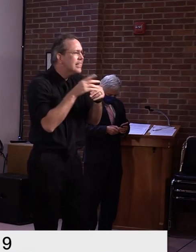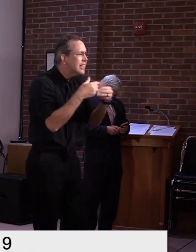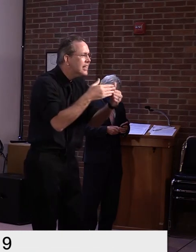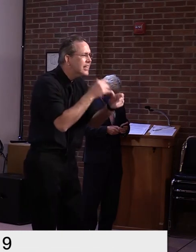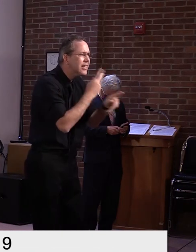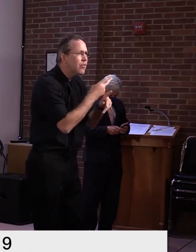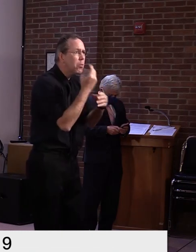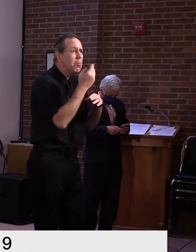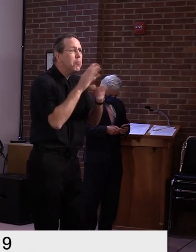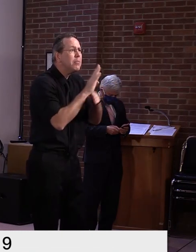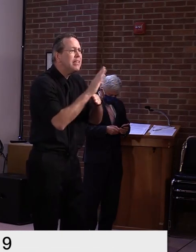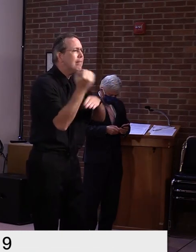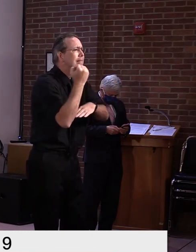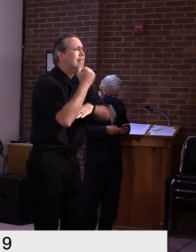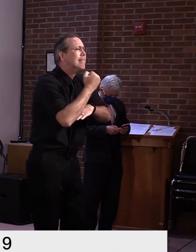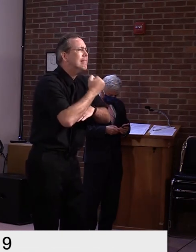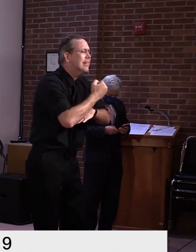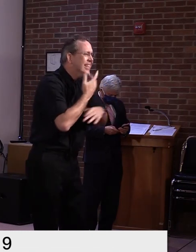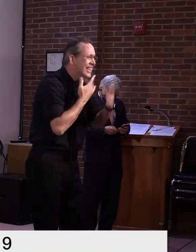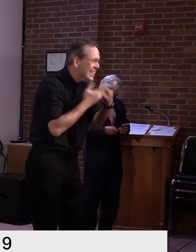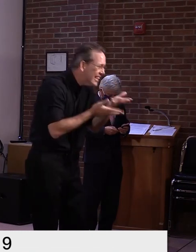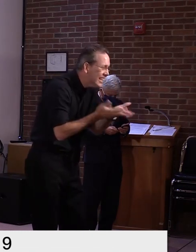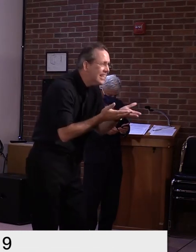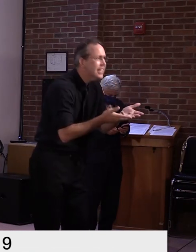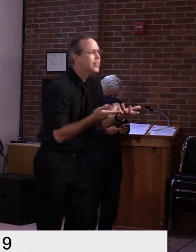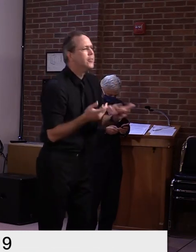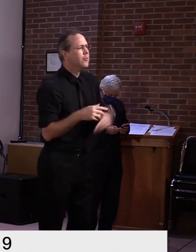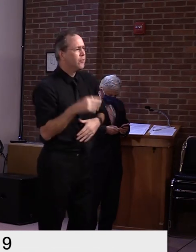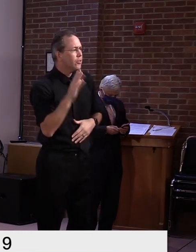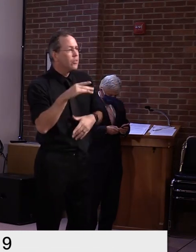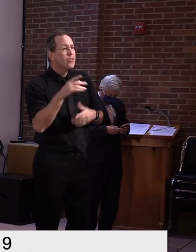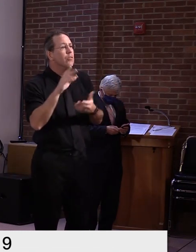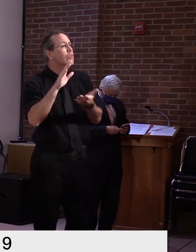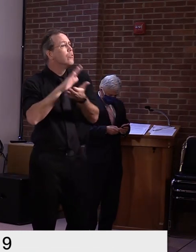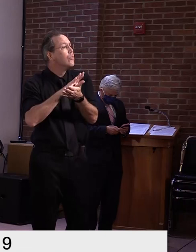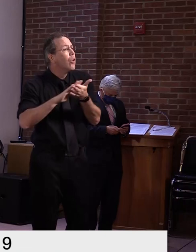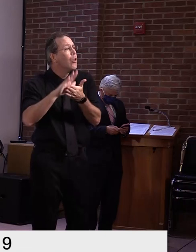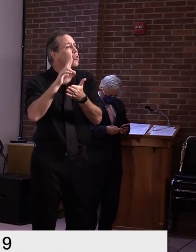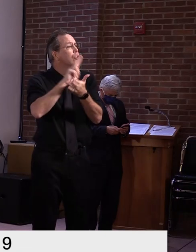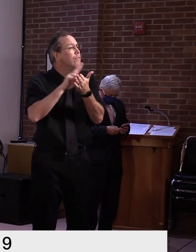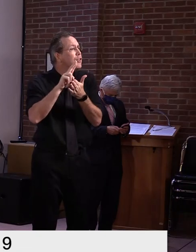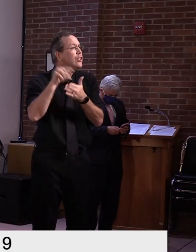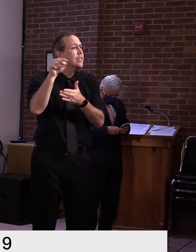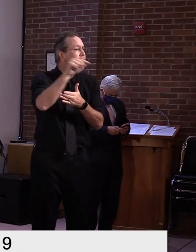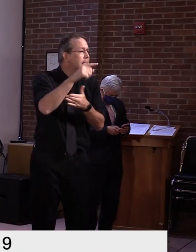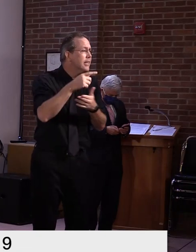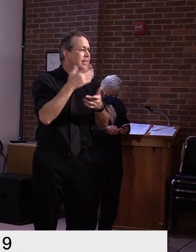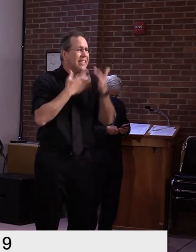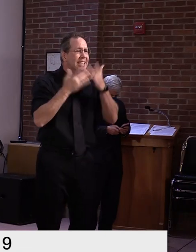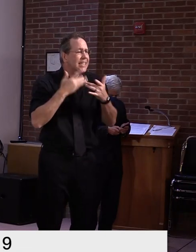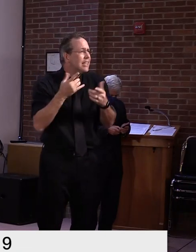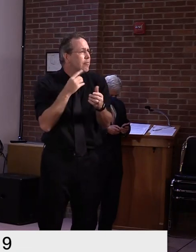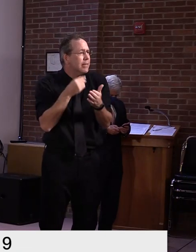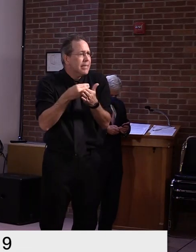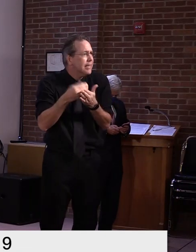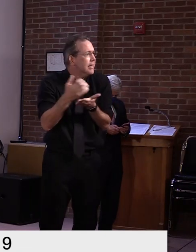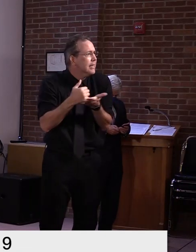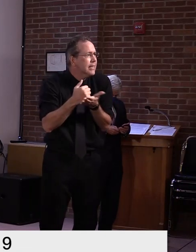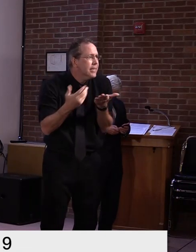critical institutions, like hospitals and colleges, face steep, unsustainable fiscal